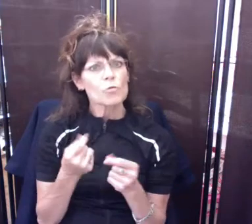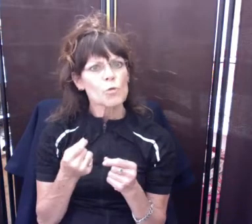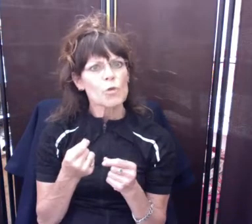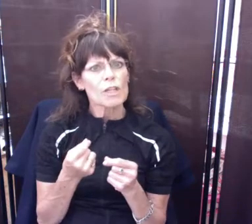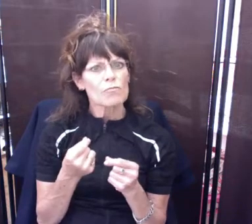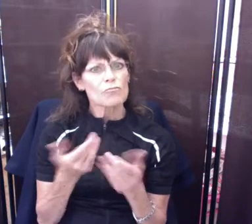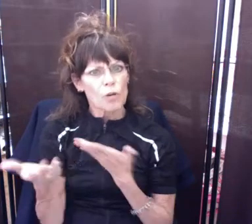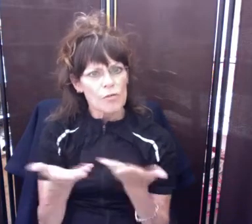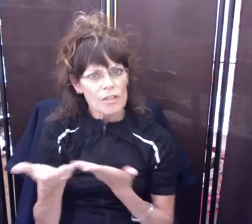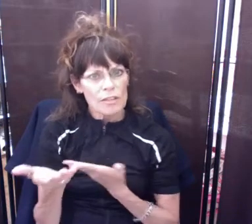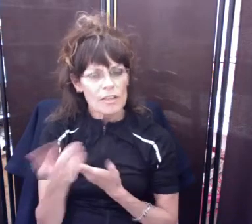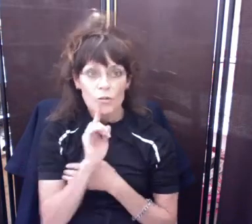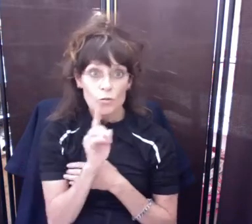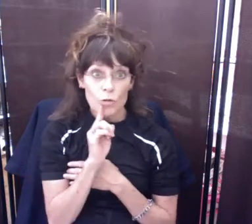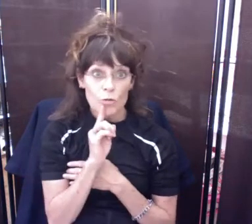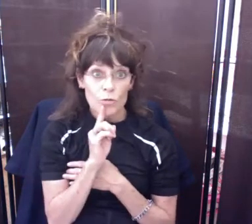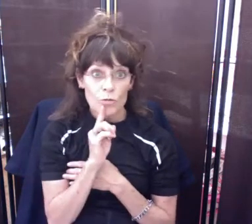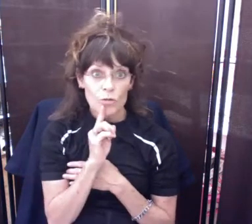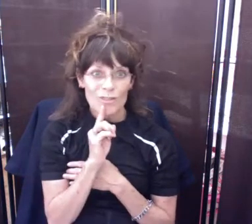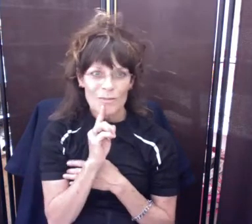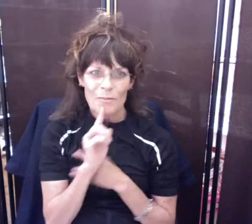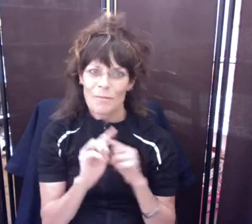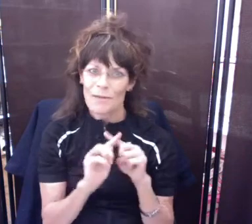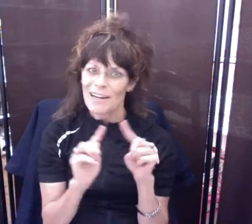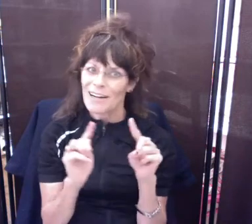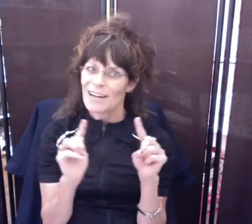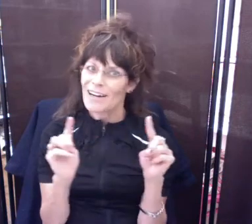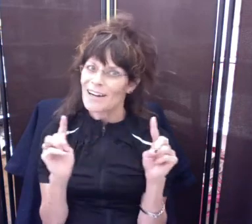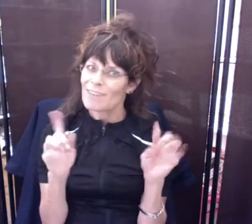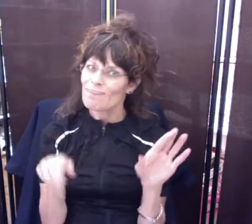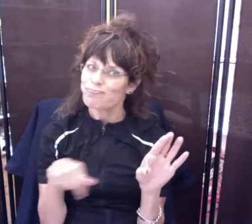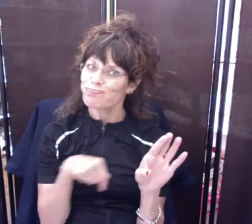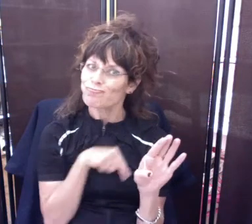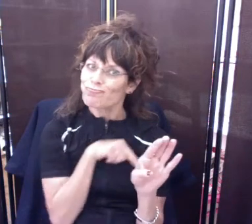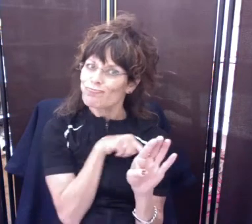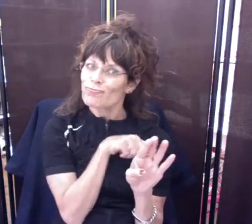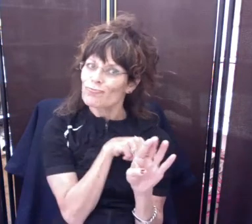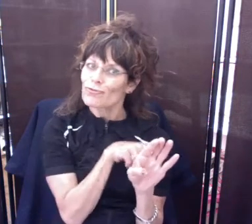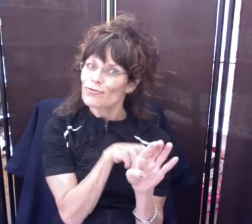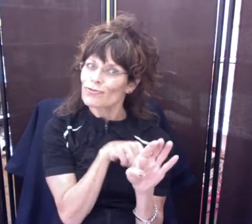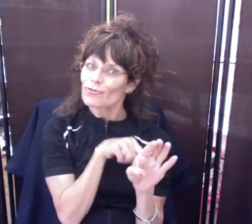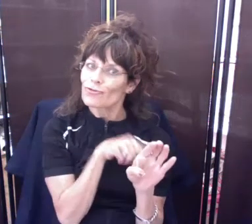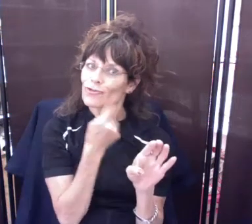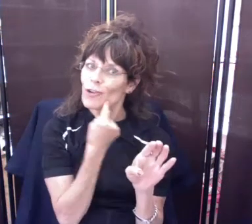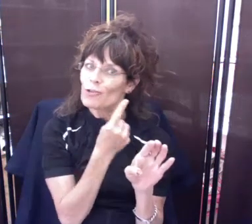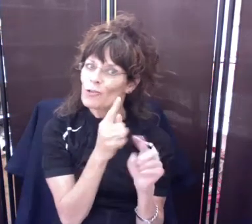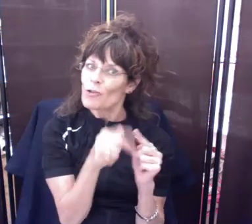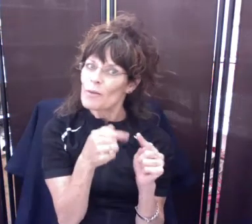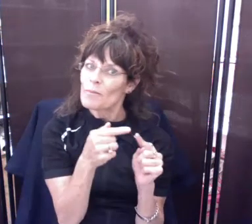I was for my fellowship. But remember, I told you about the for want of a better term,